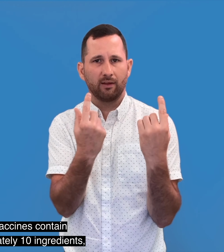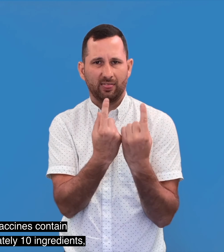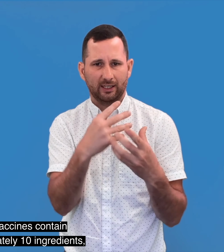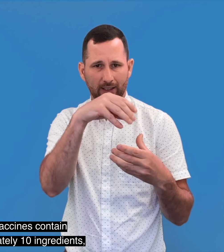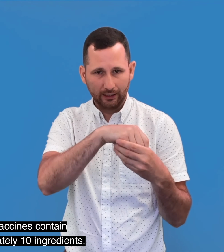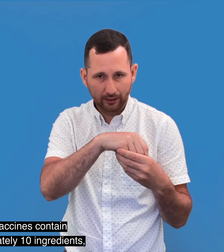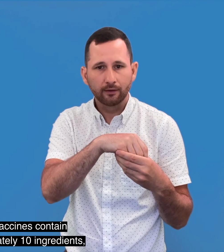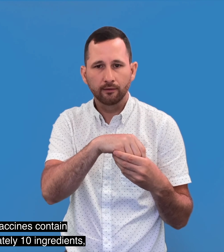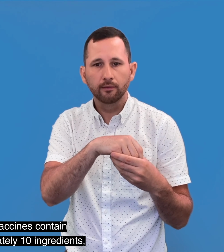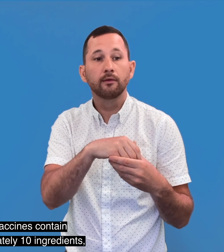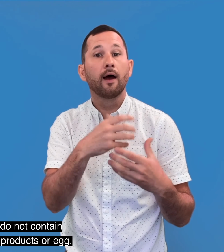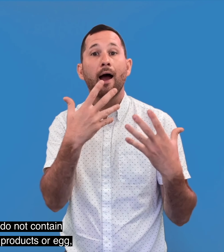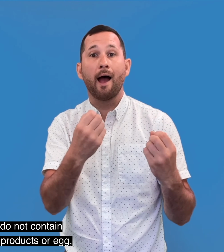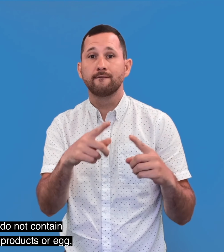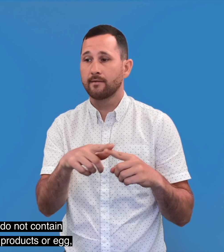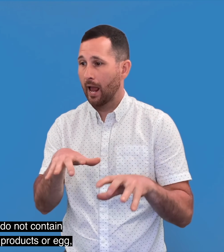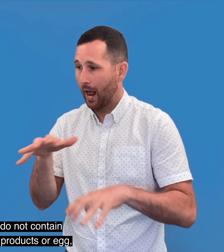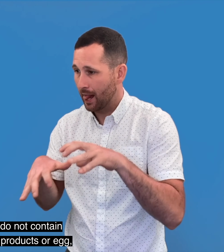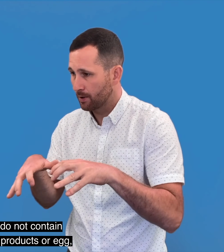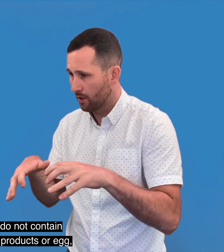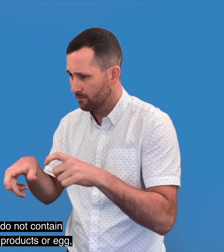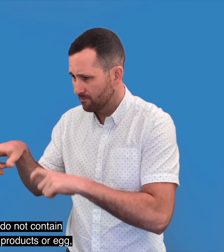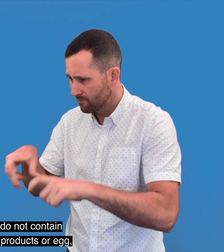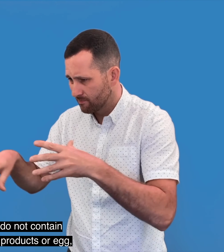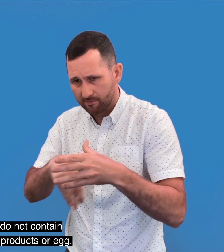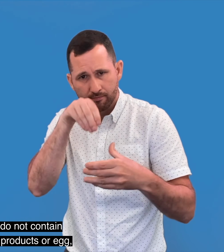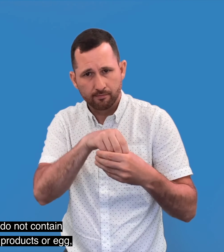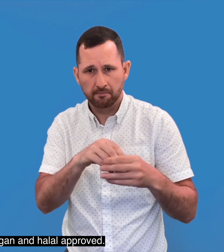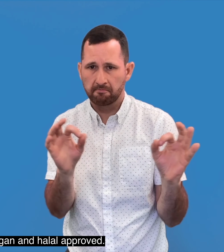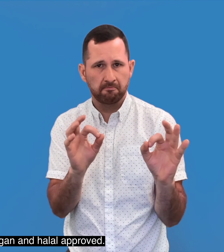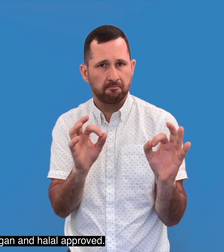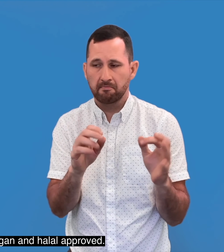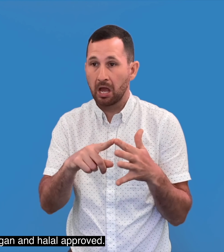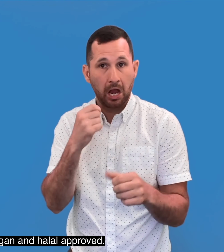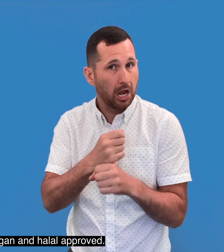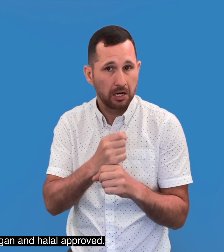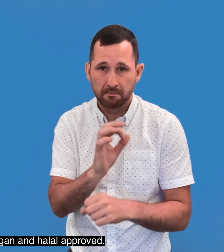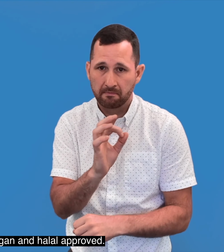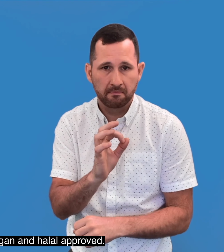approximately 10 ingredients. They do not contain animal products or egg, so they are vegan and halal approved.